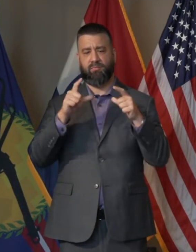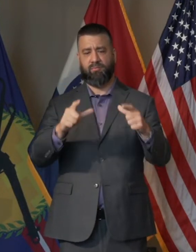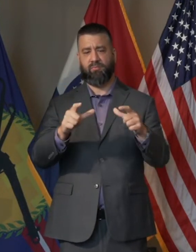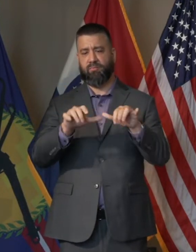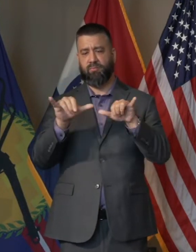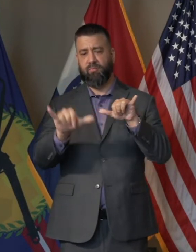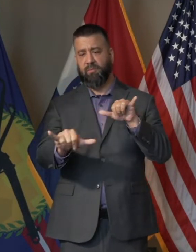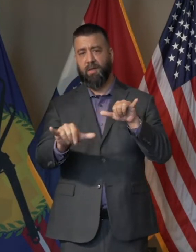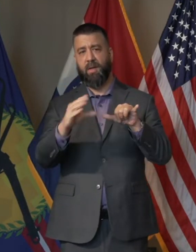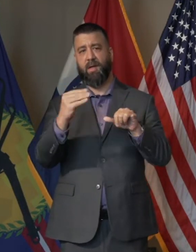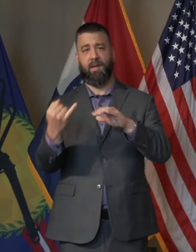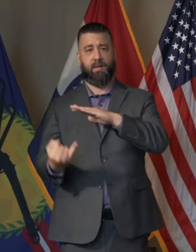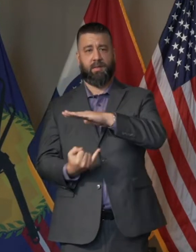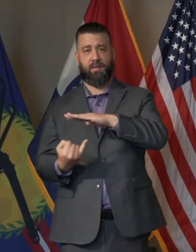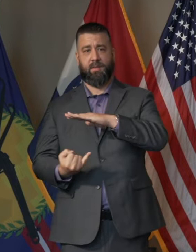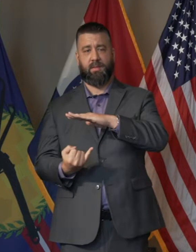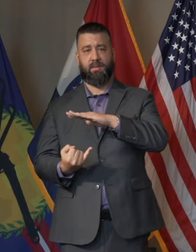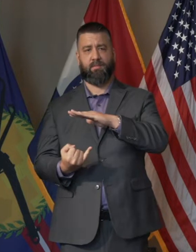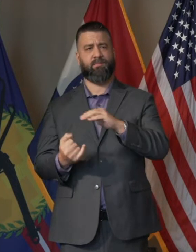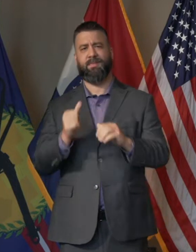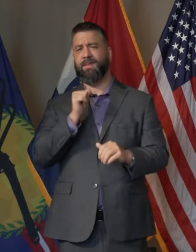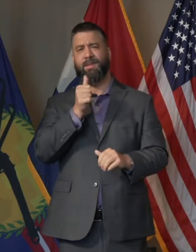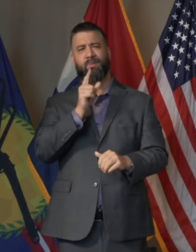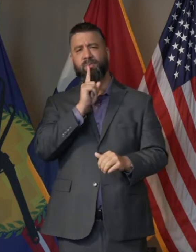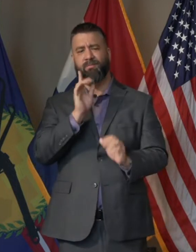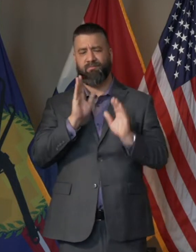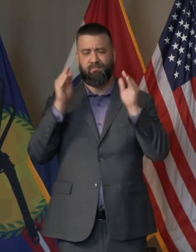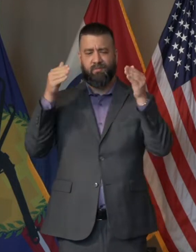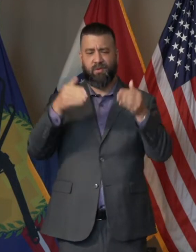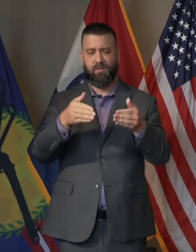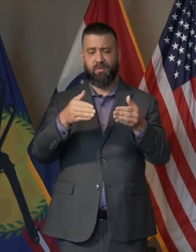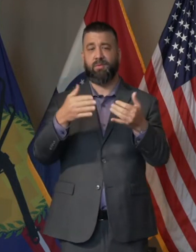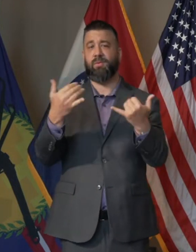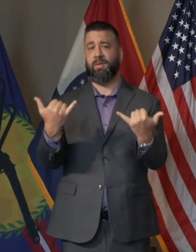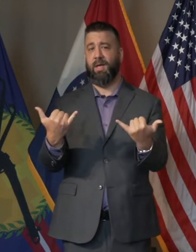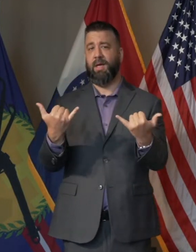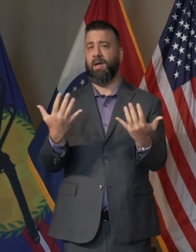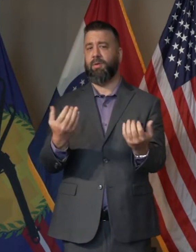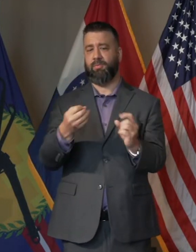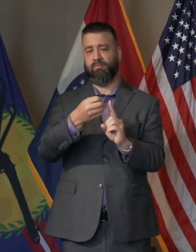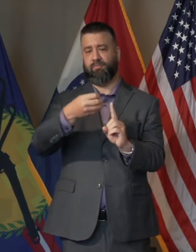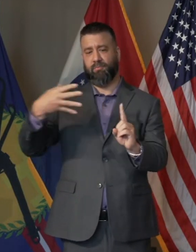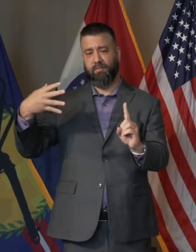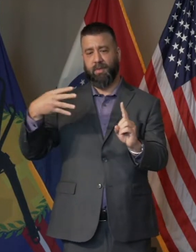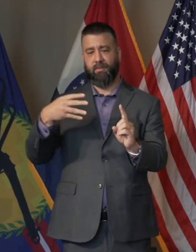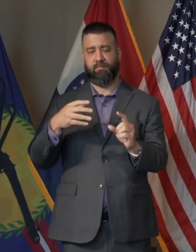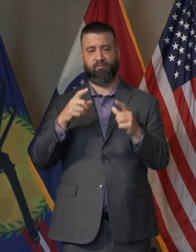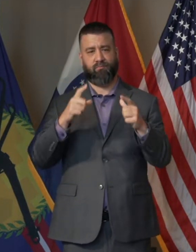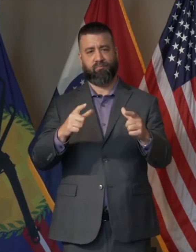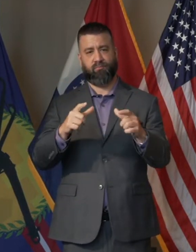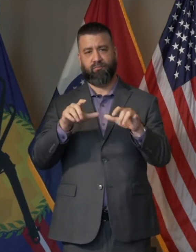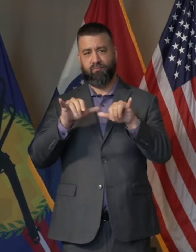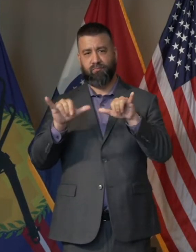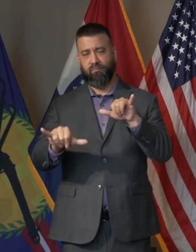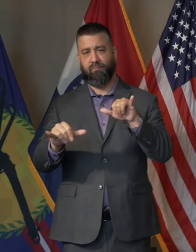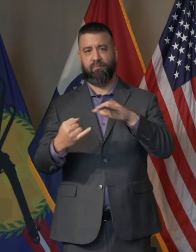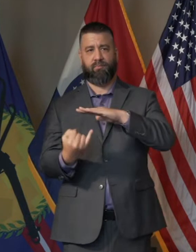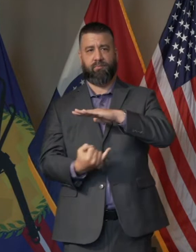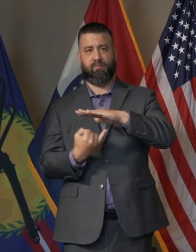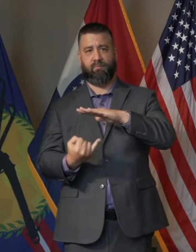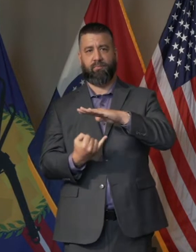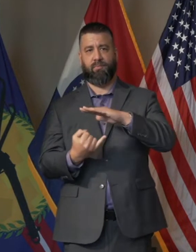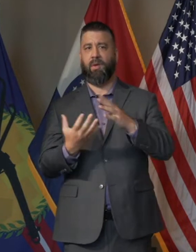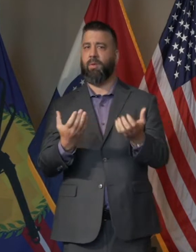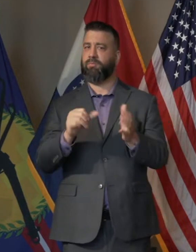orders. They did not get a great deal of attention, so I want to spend some time on that this morning and re-emphasizing those